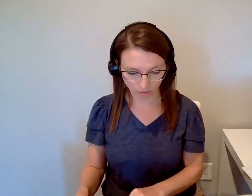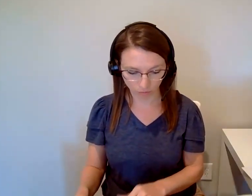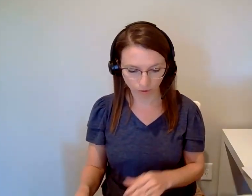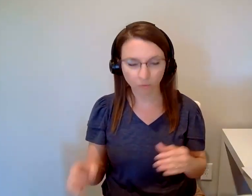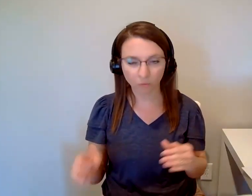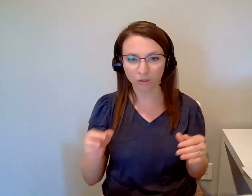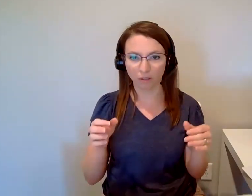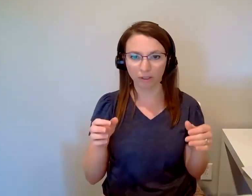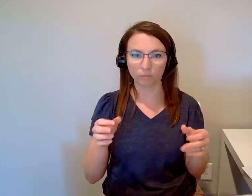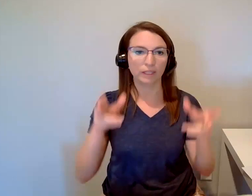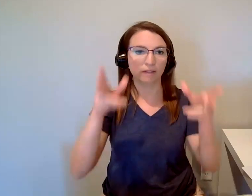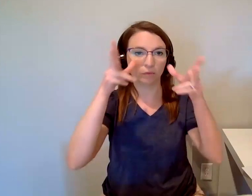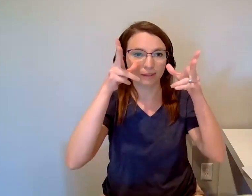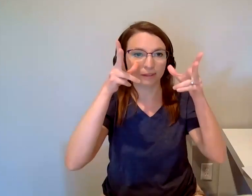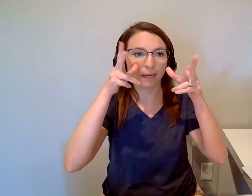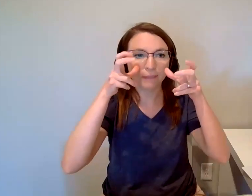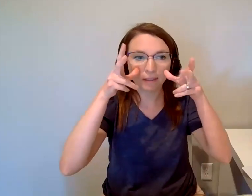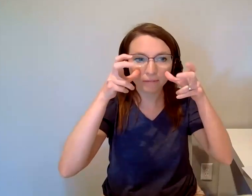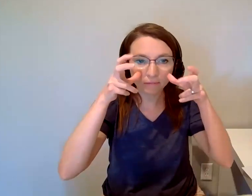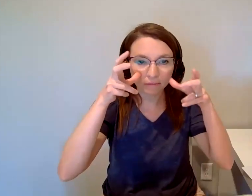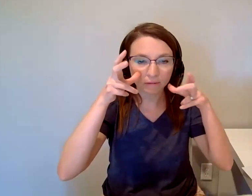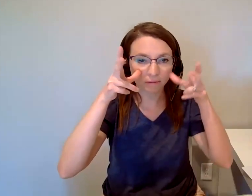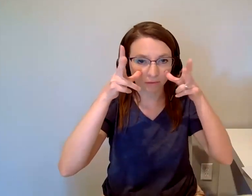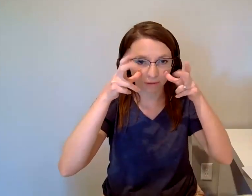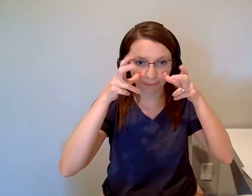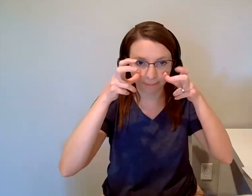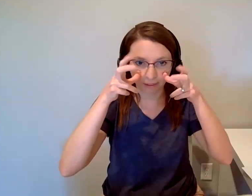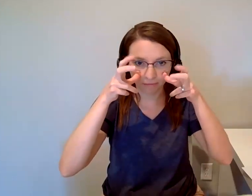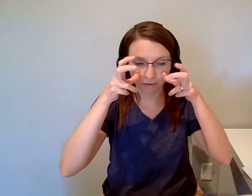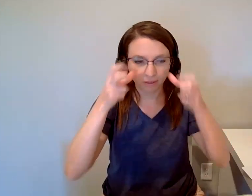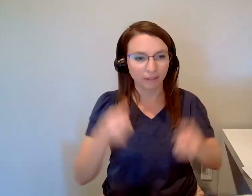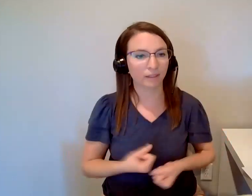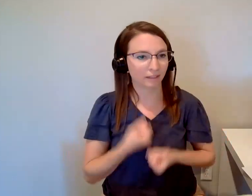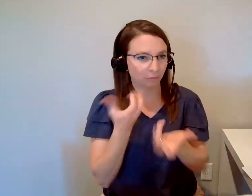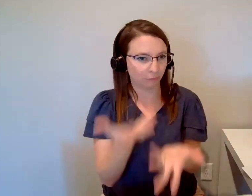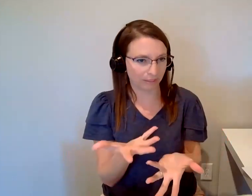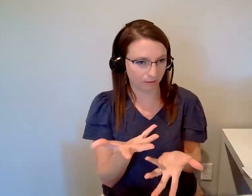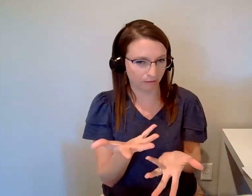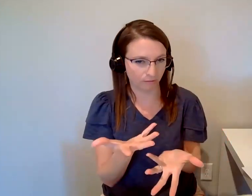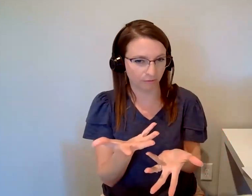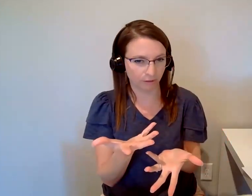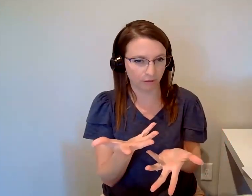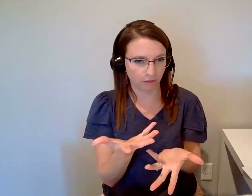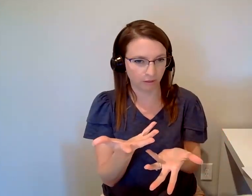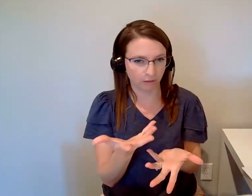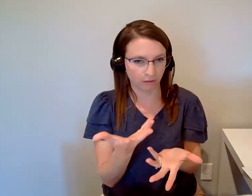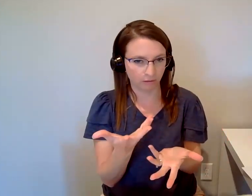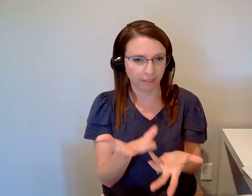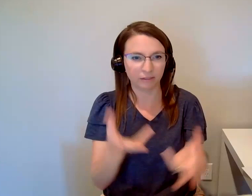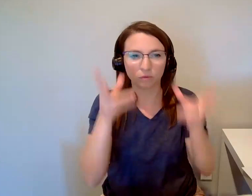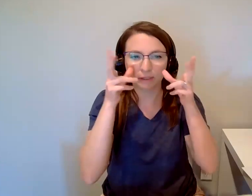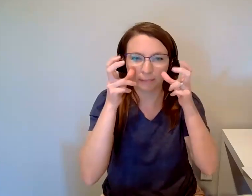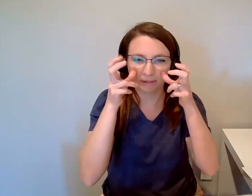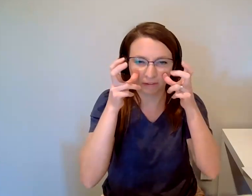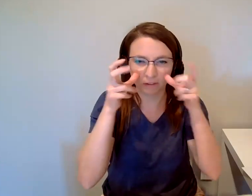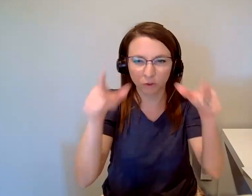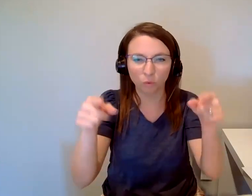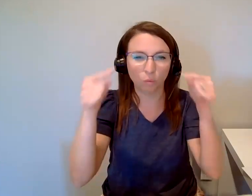we're going to work on, we have receptive, and expressive. Okay, so receptive is you